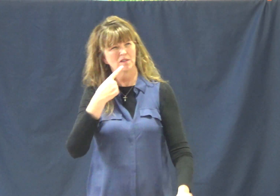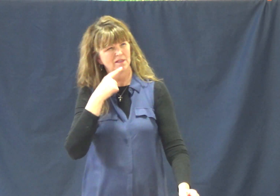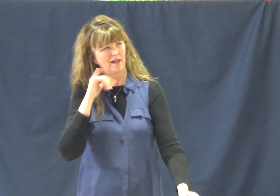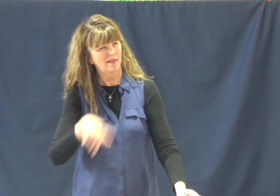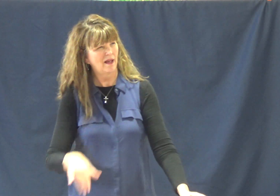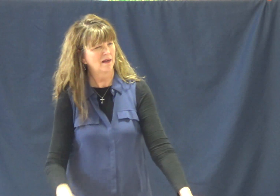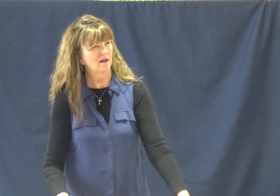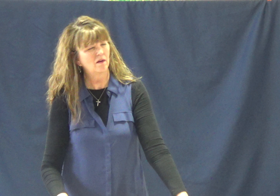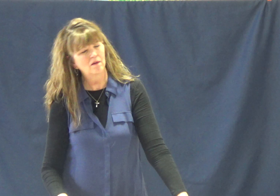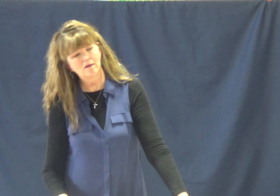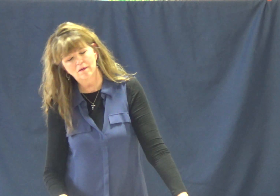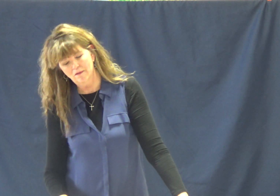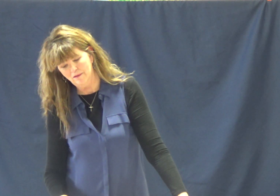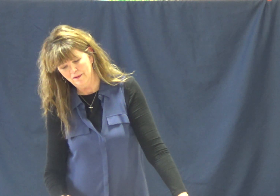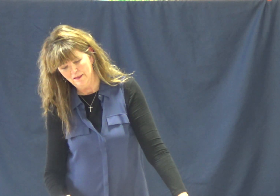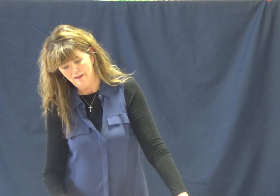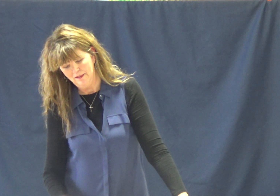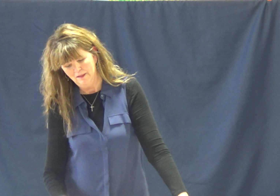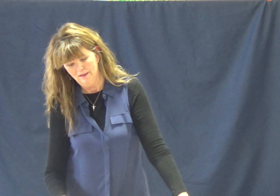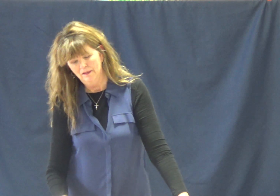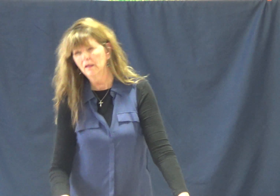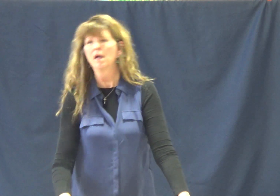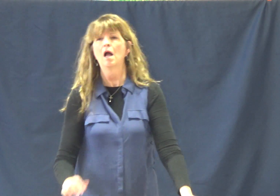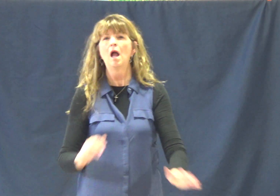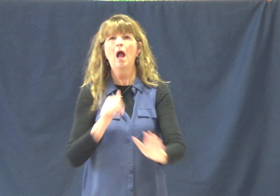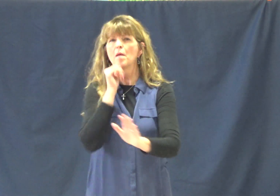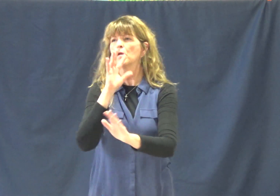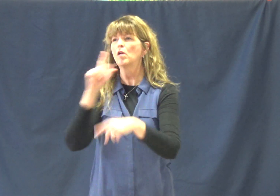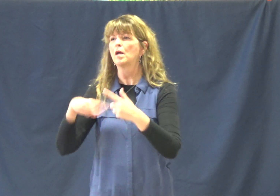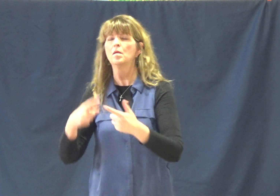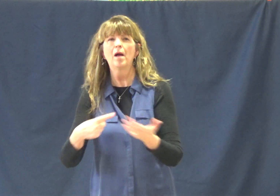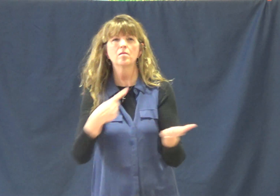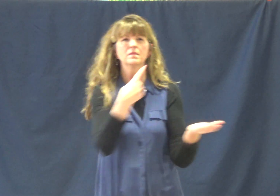it, I often think, why did I say that?